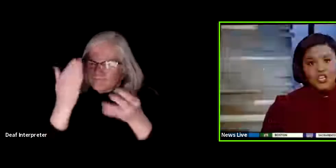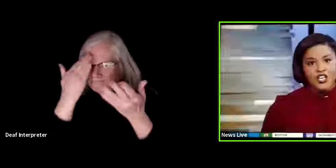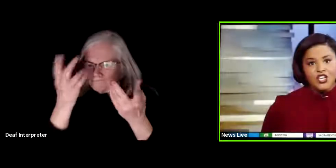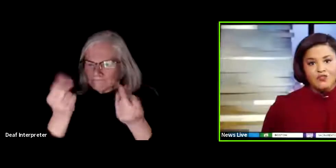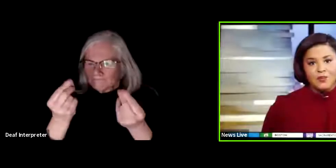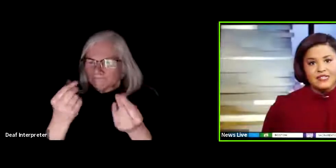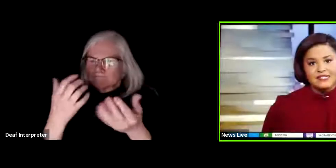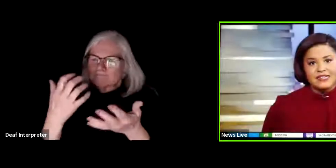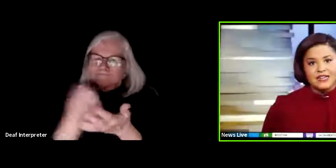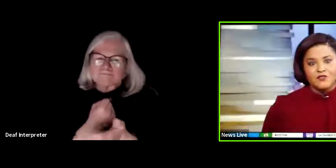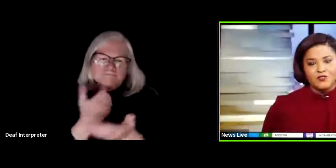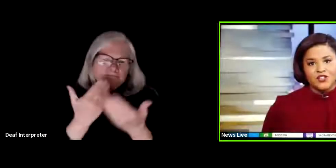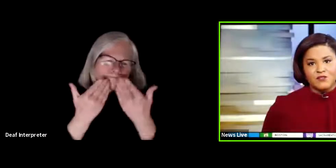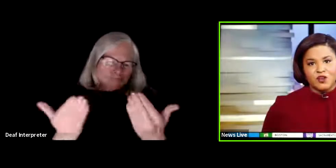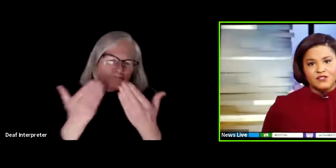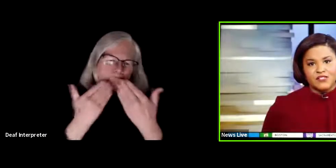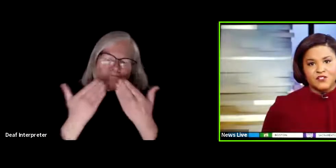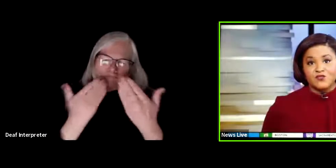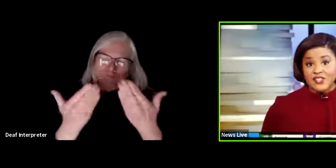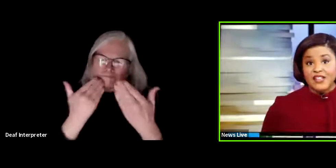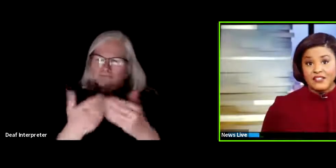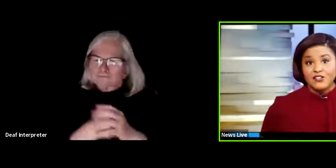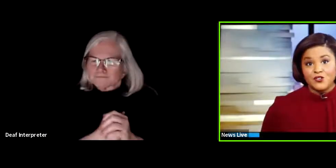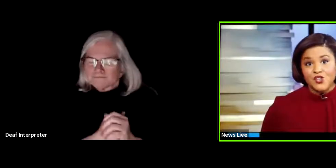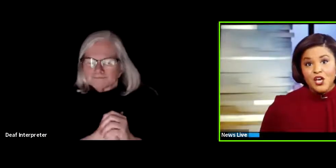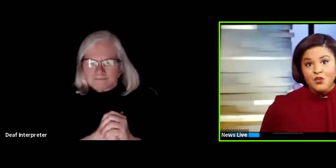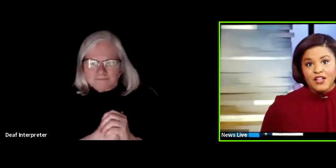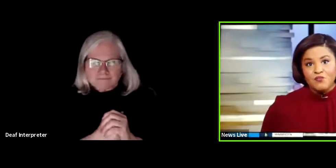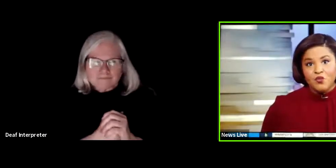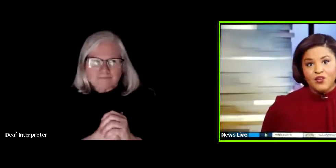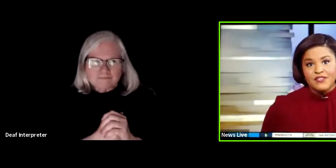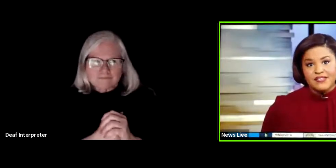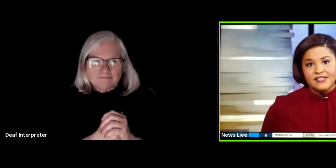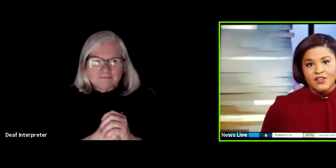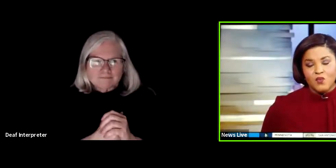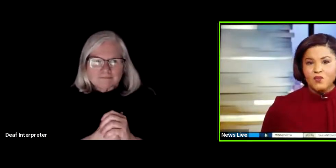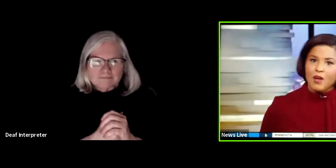You've been listening to Governor Tim Walz and other state leaders. We'll have more on this and what